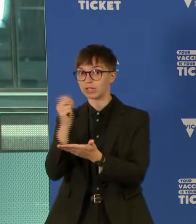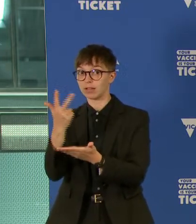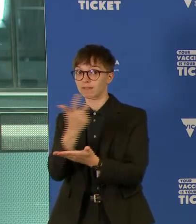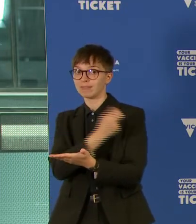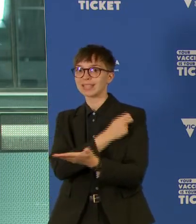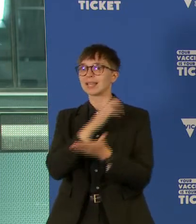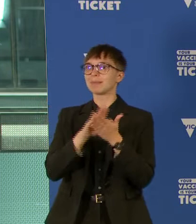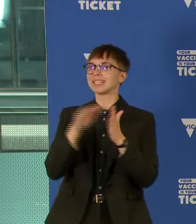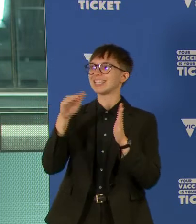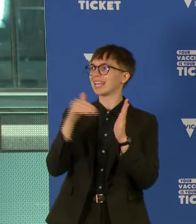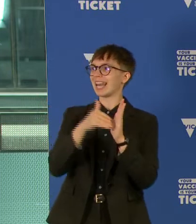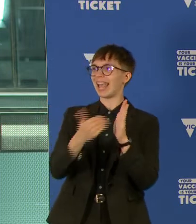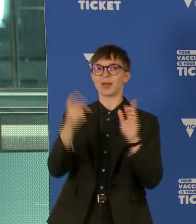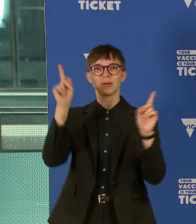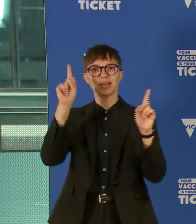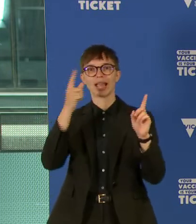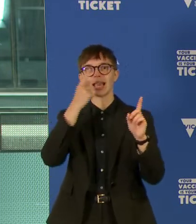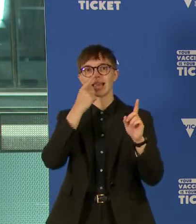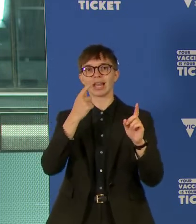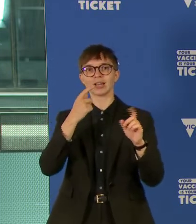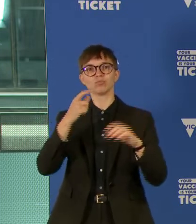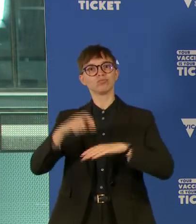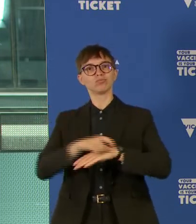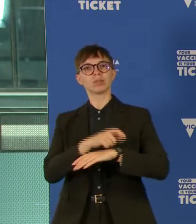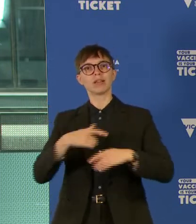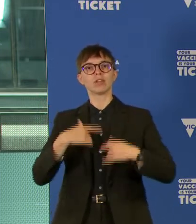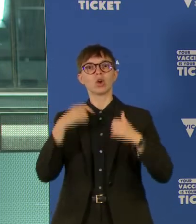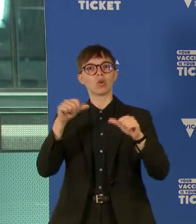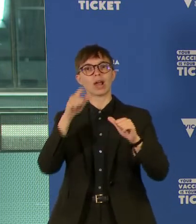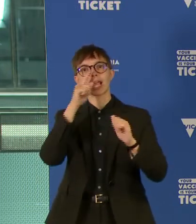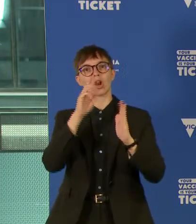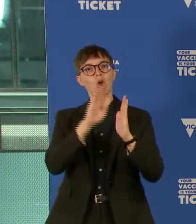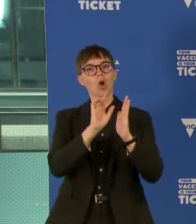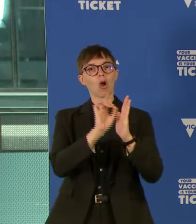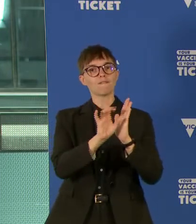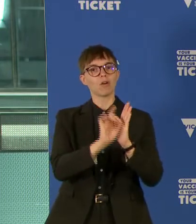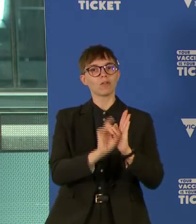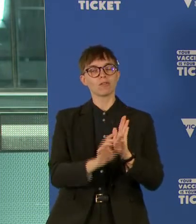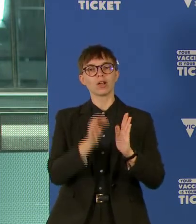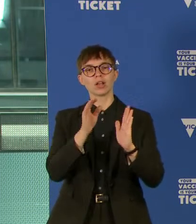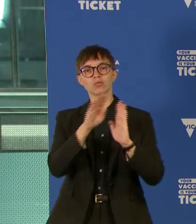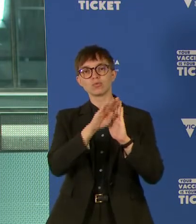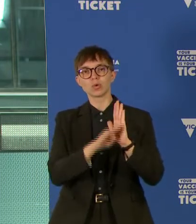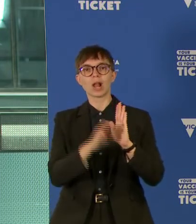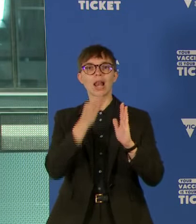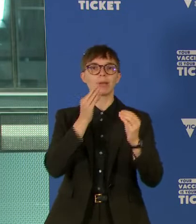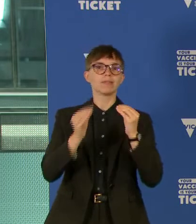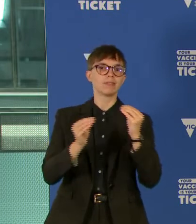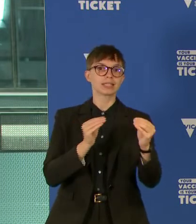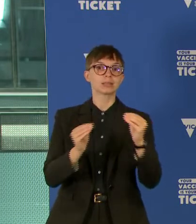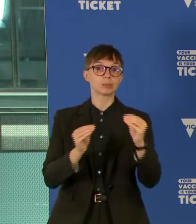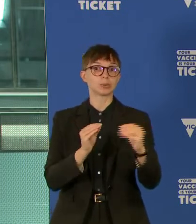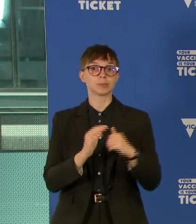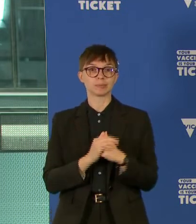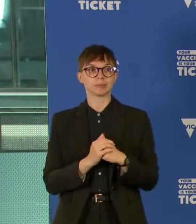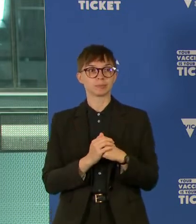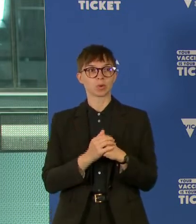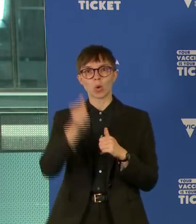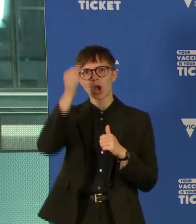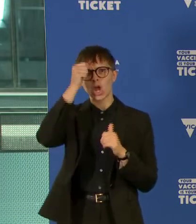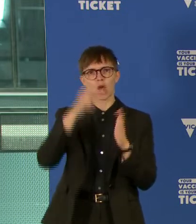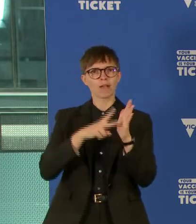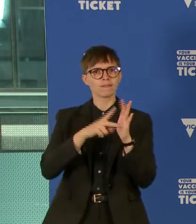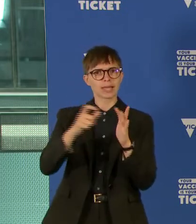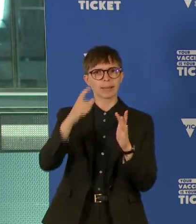today. We know that high levels of vaccination that Victorians have worked so hard to achieve give us the